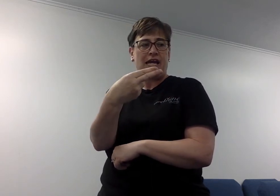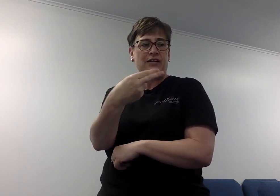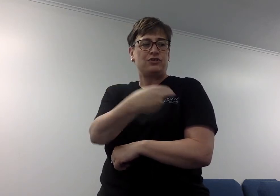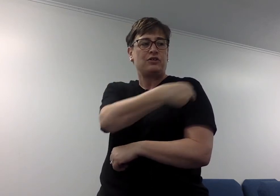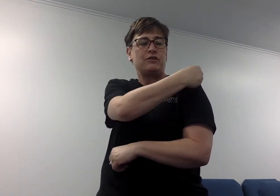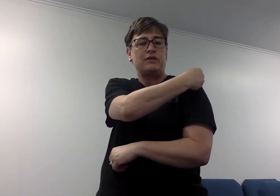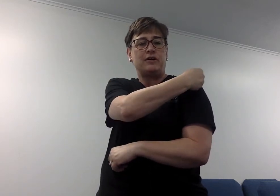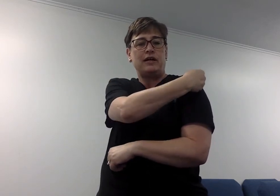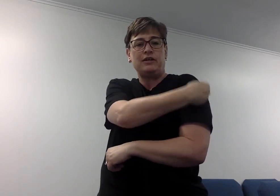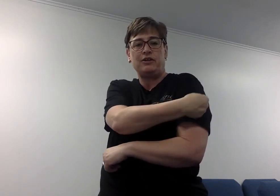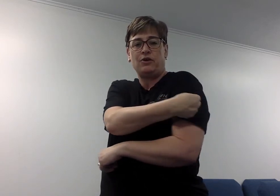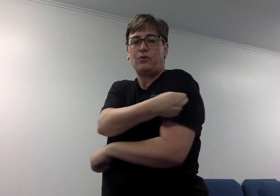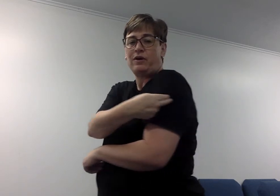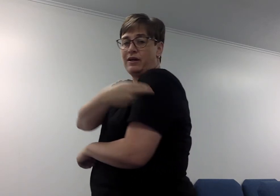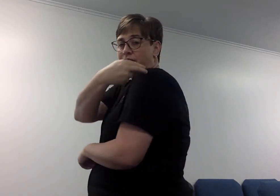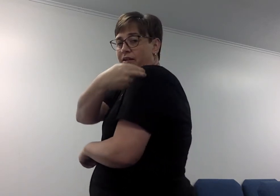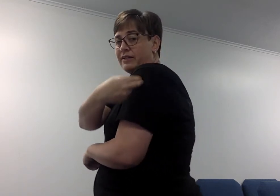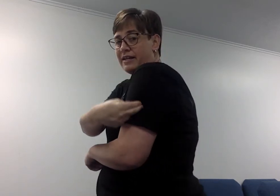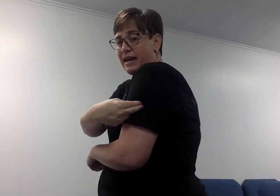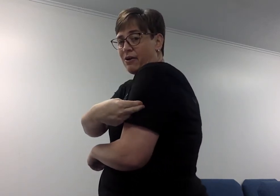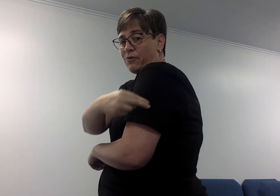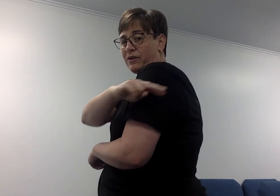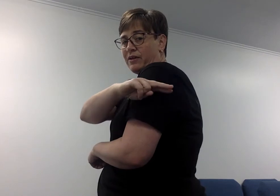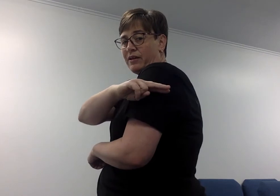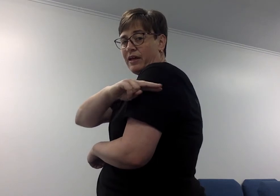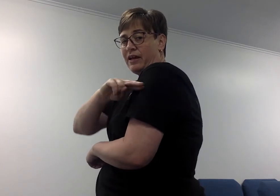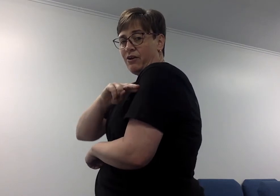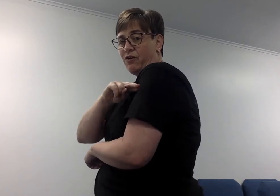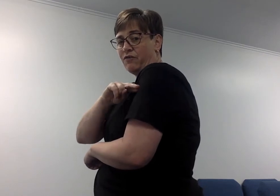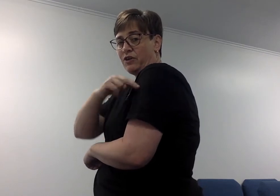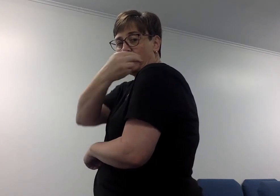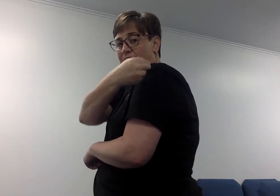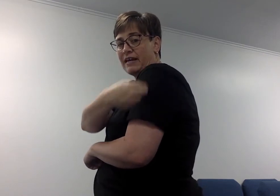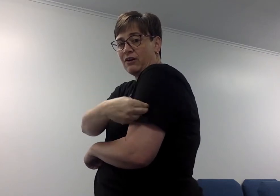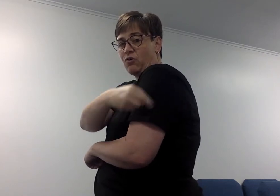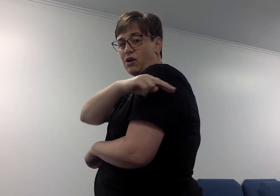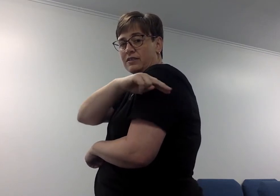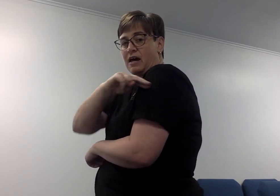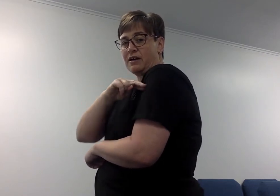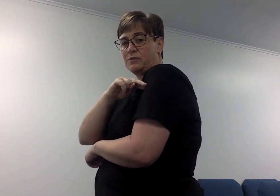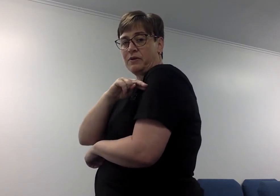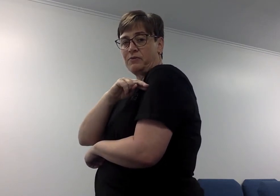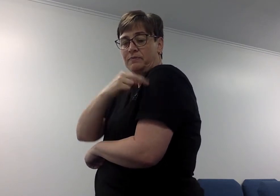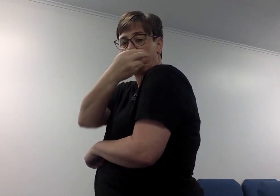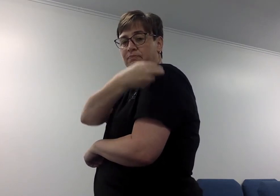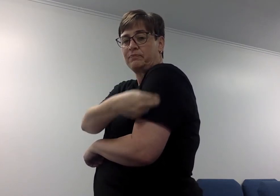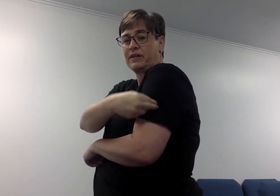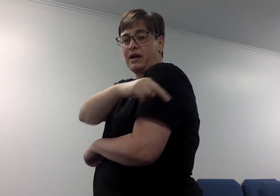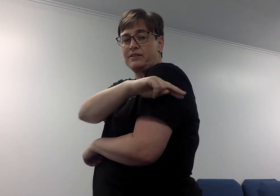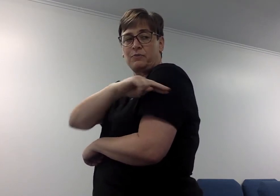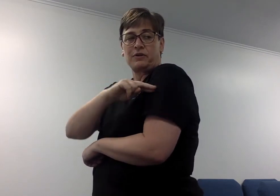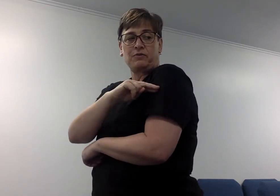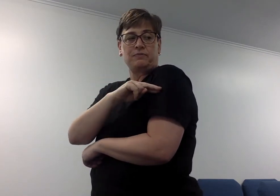H and you go down and over. You make that cross, a hospital. Hospital.